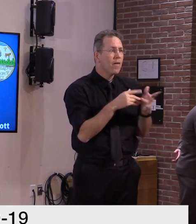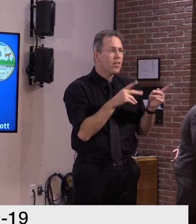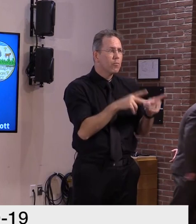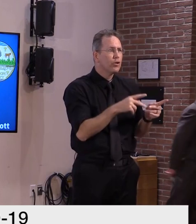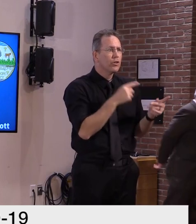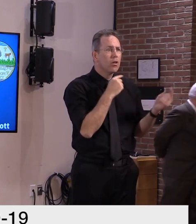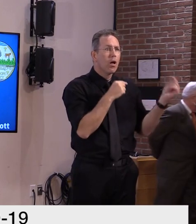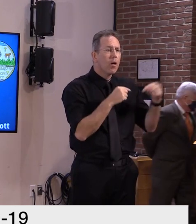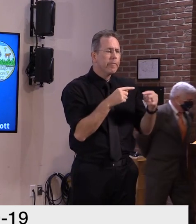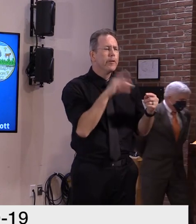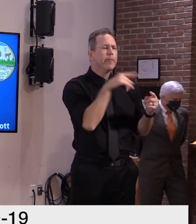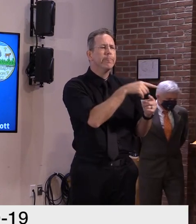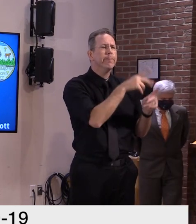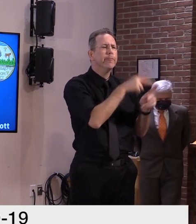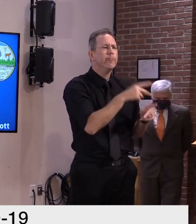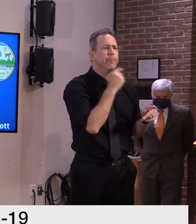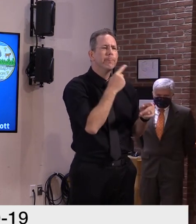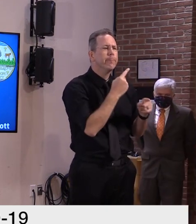Thank you.